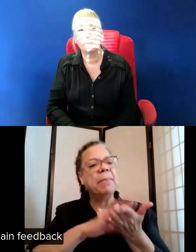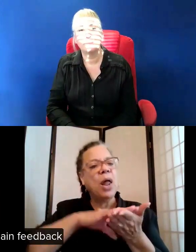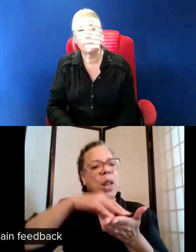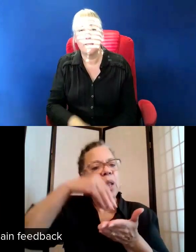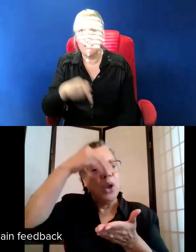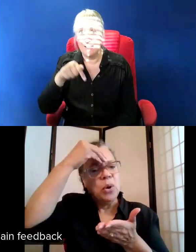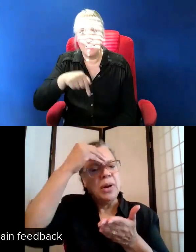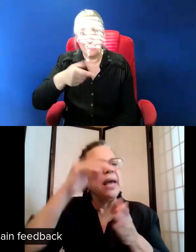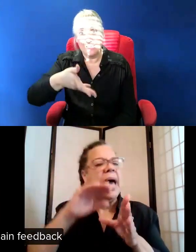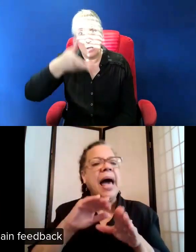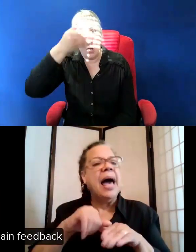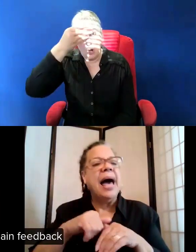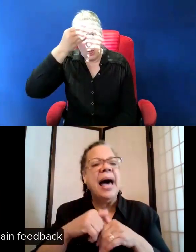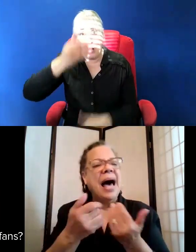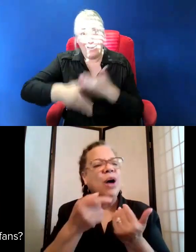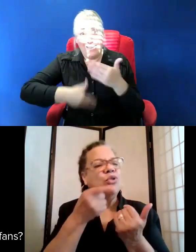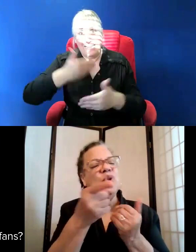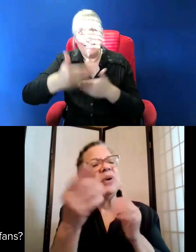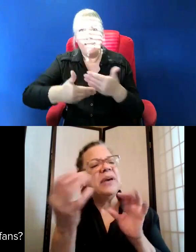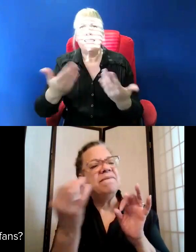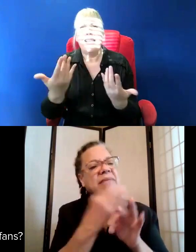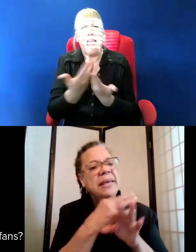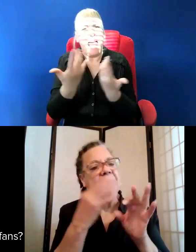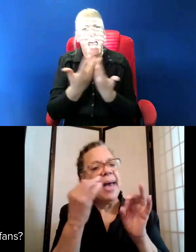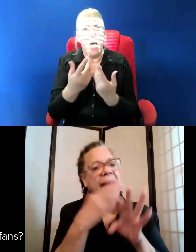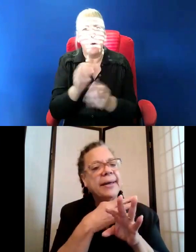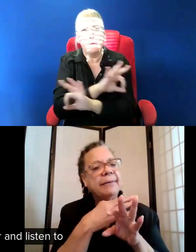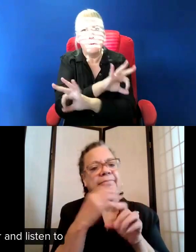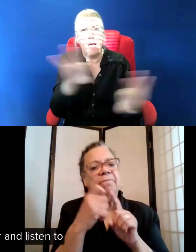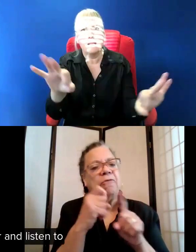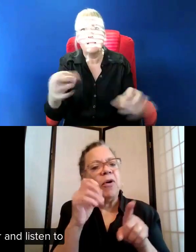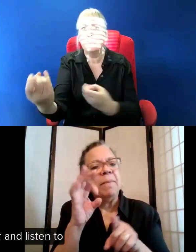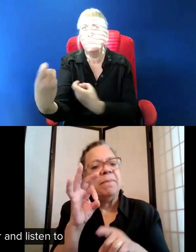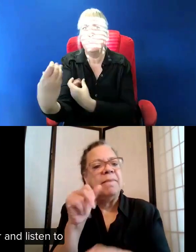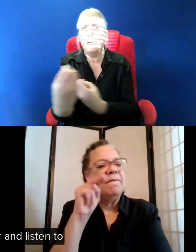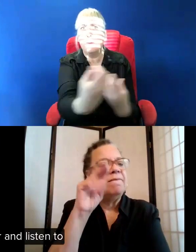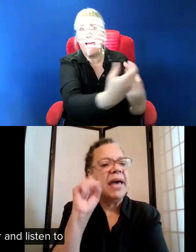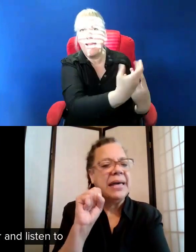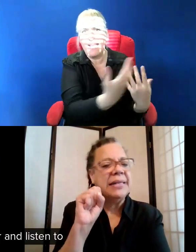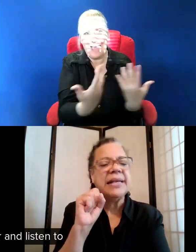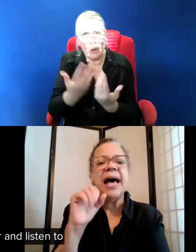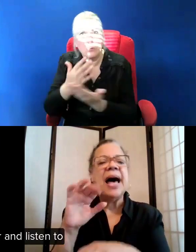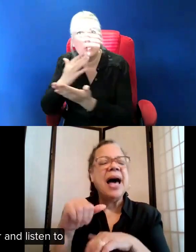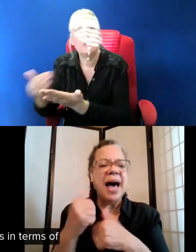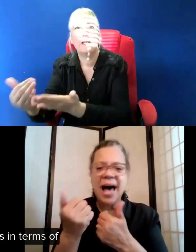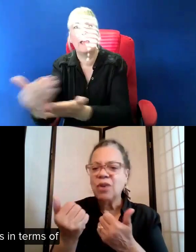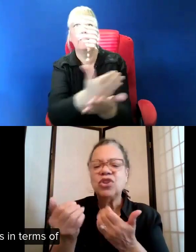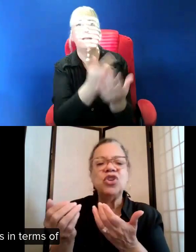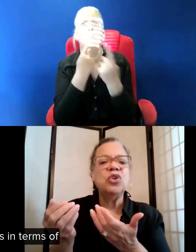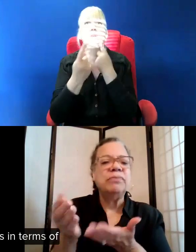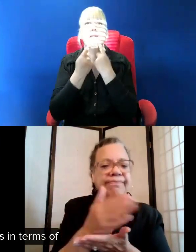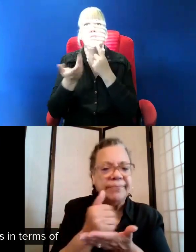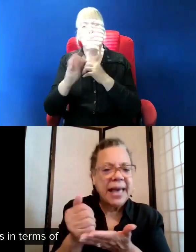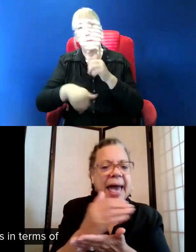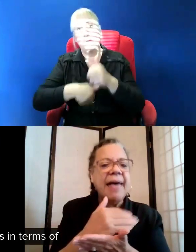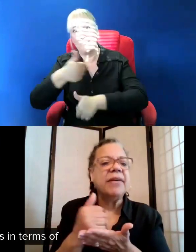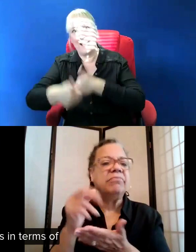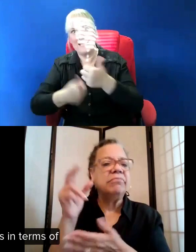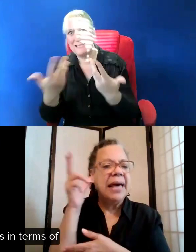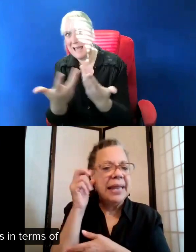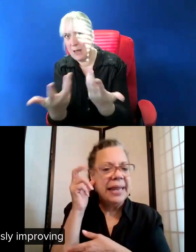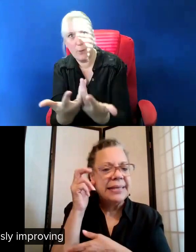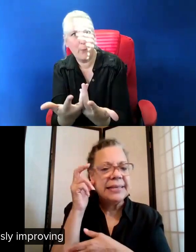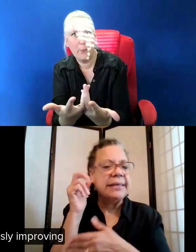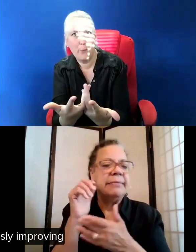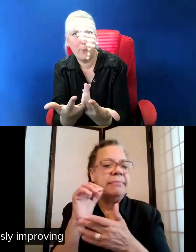do you gain feedback from fans? How do you kind of gather and listen to those insights in